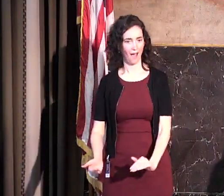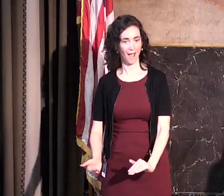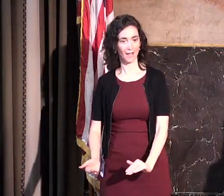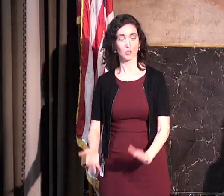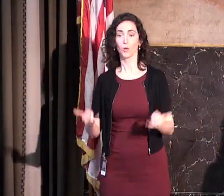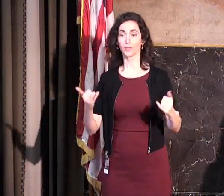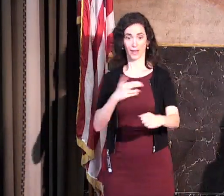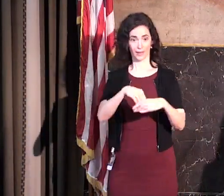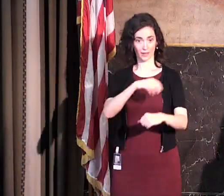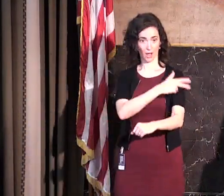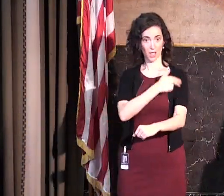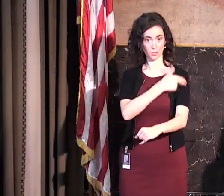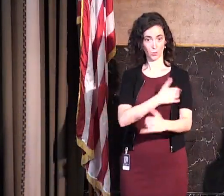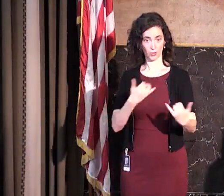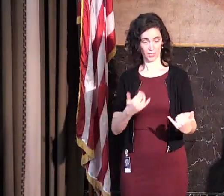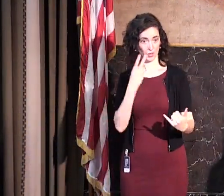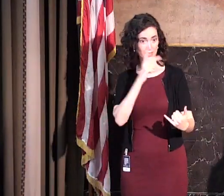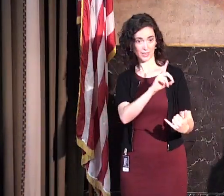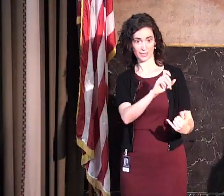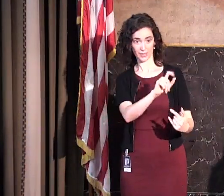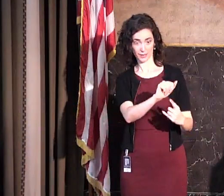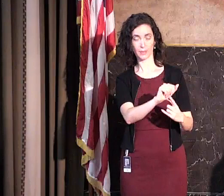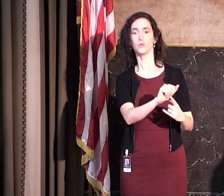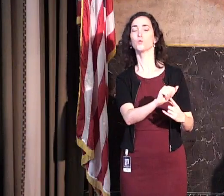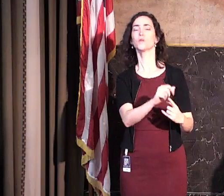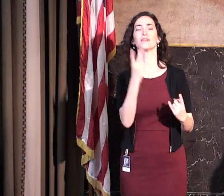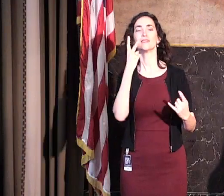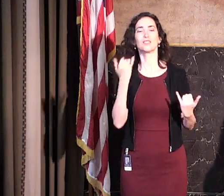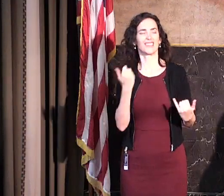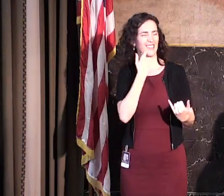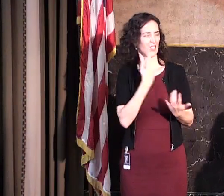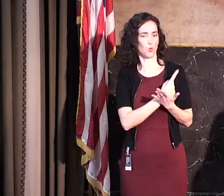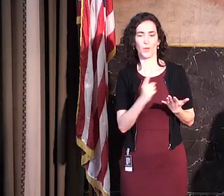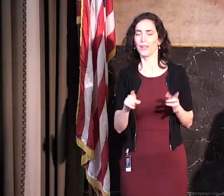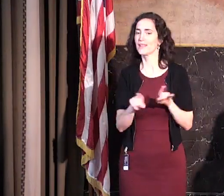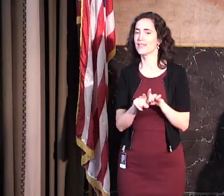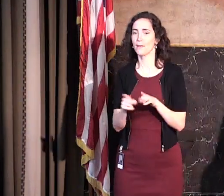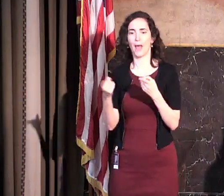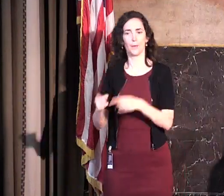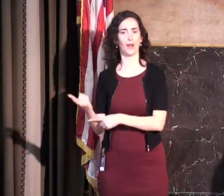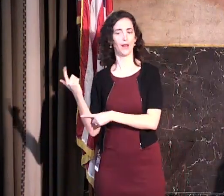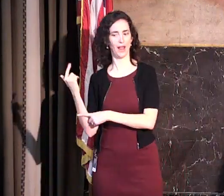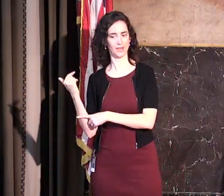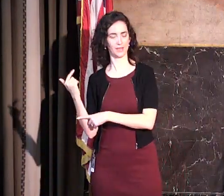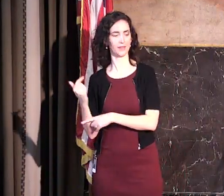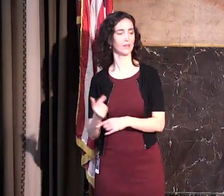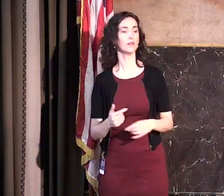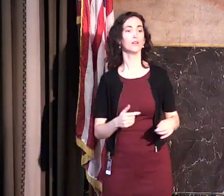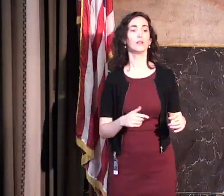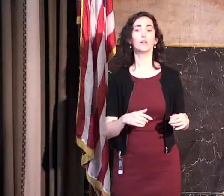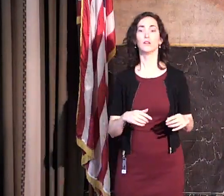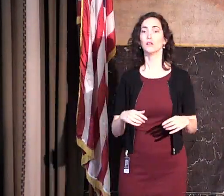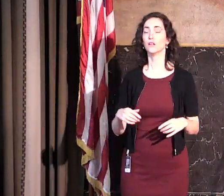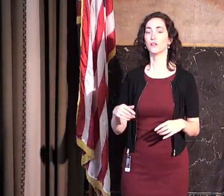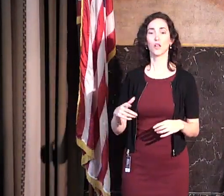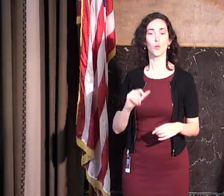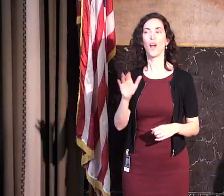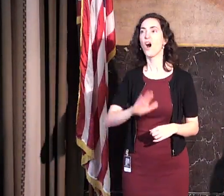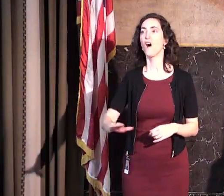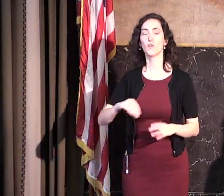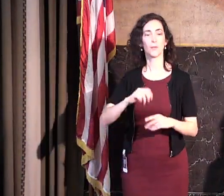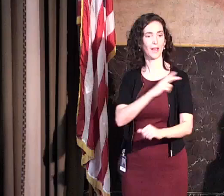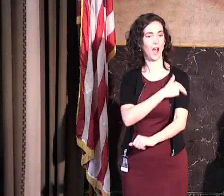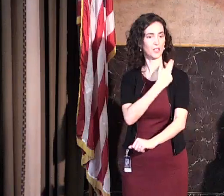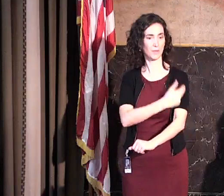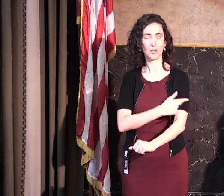Delta variant? What I saw earlier this week was just what we talked about last year. I had a hospital in North Louisiana call me with somebody who did